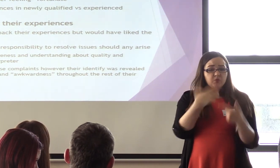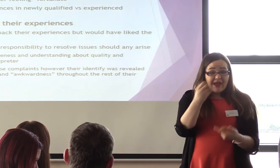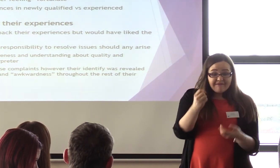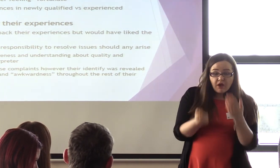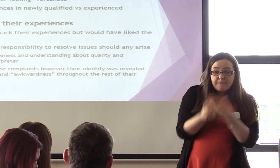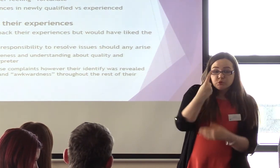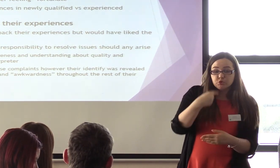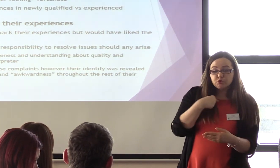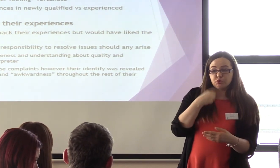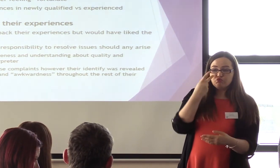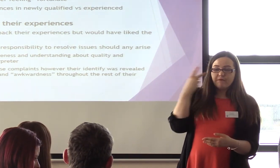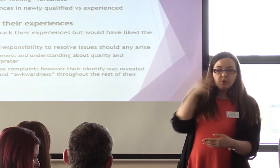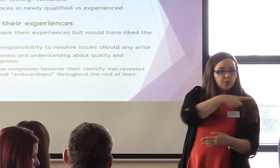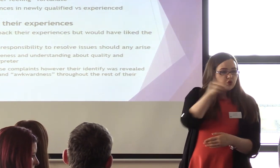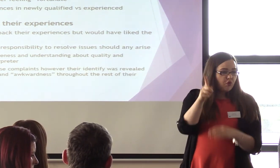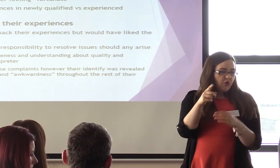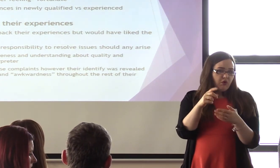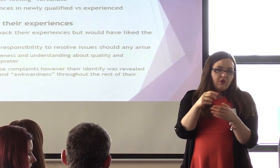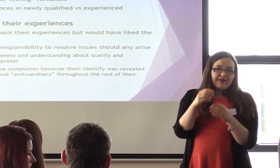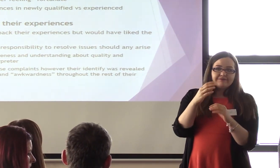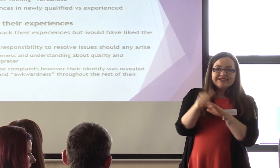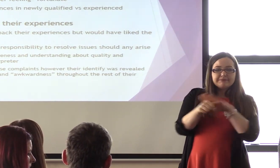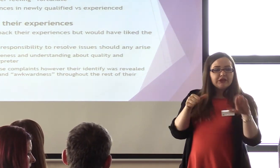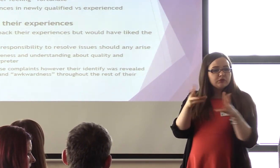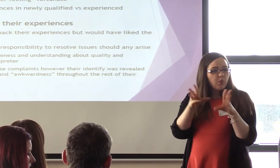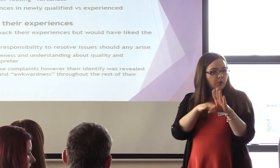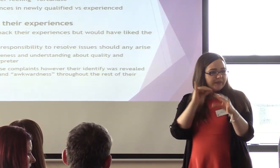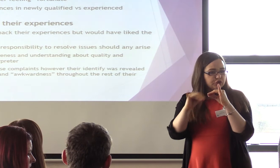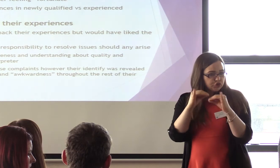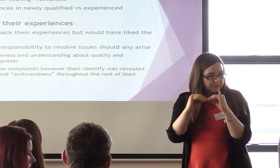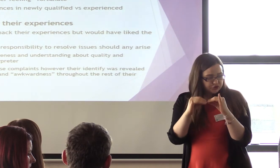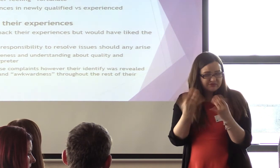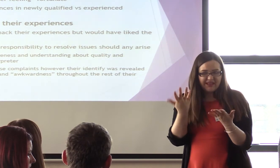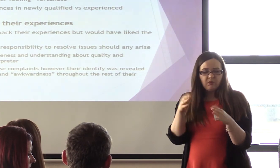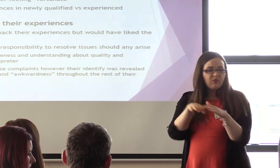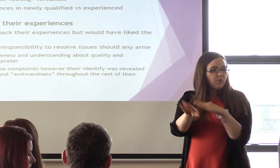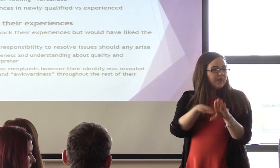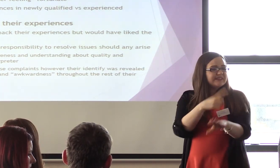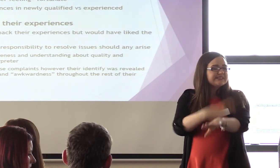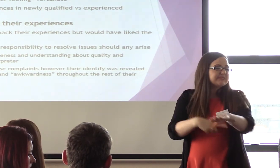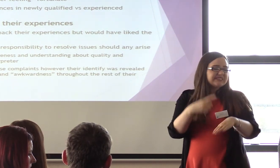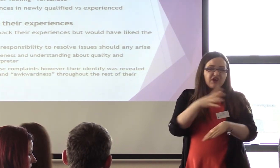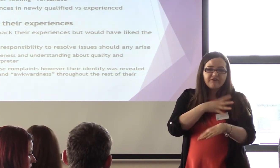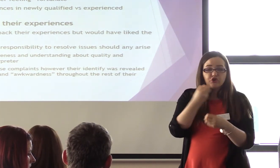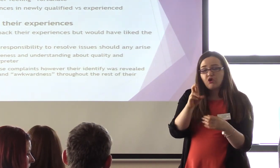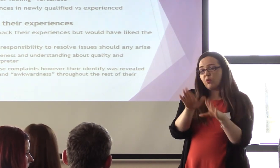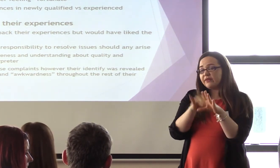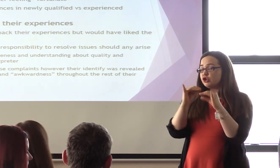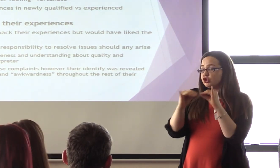I also asked the participants, did they have an opportunity to review their experience of